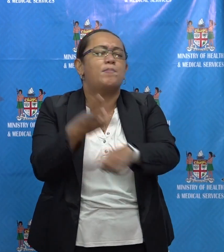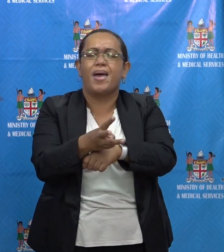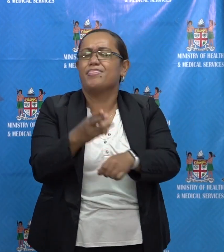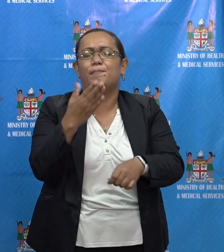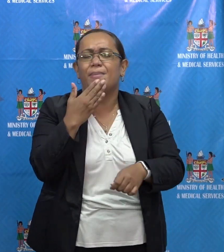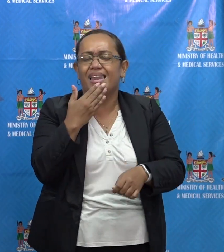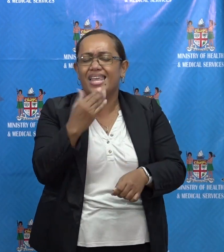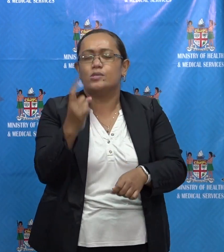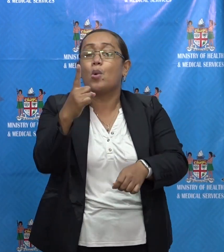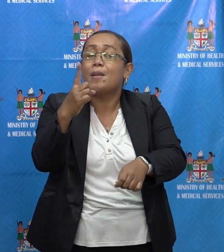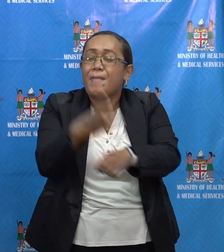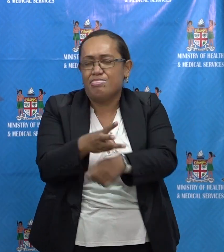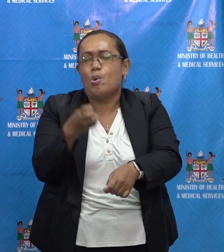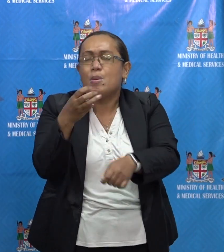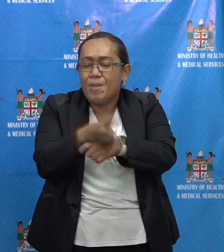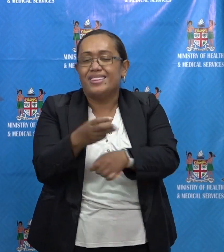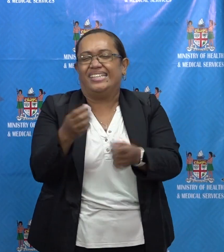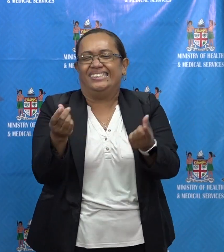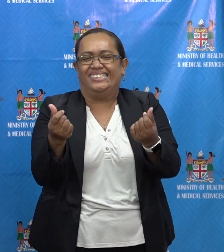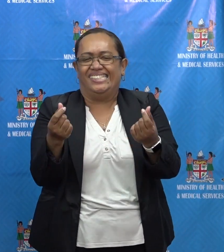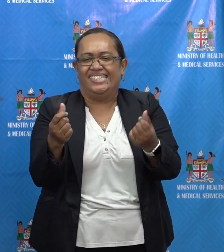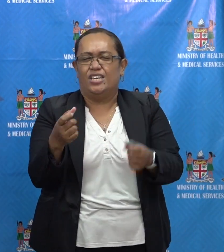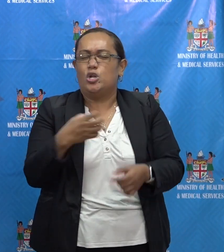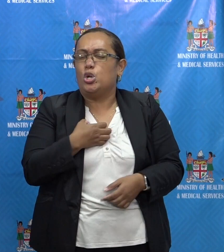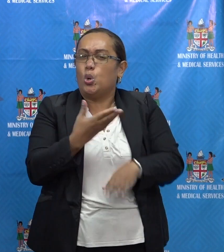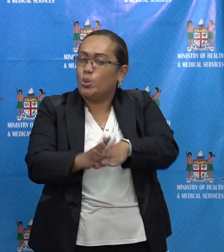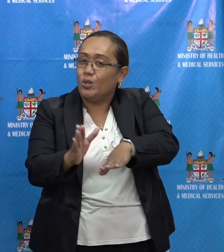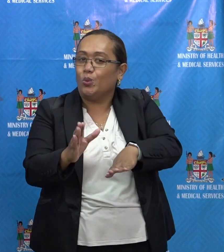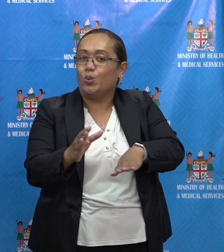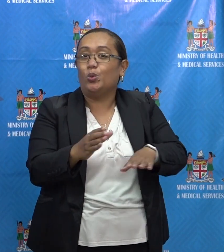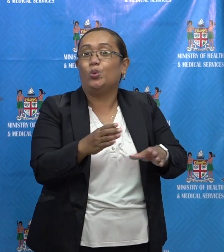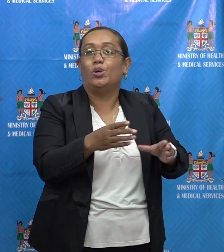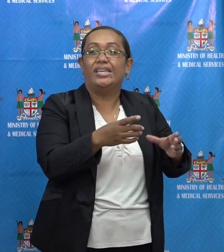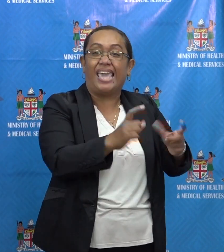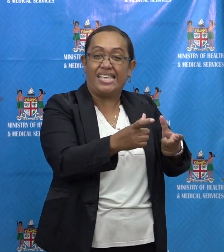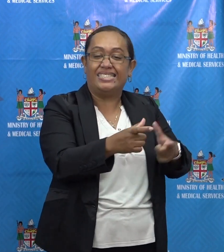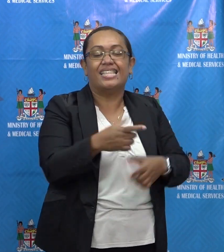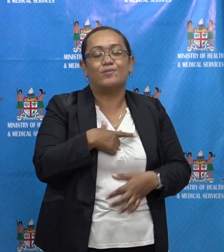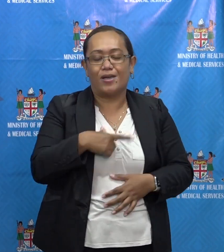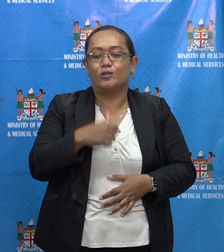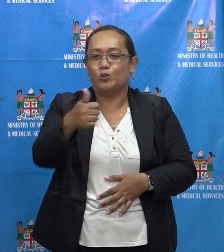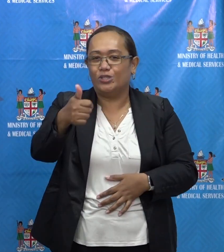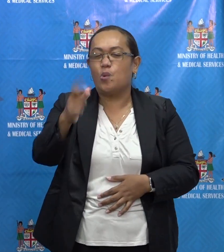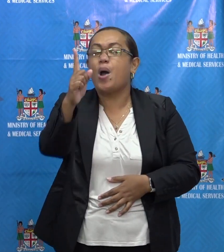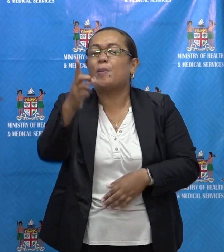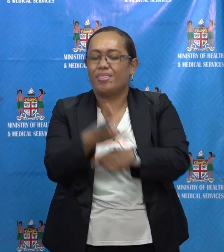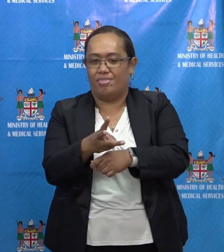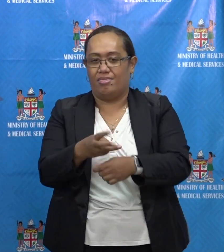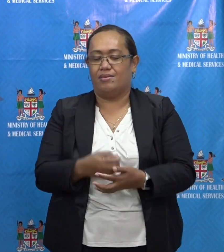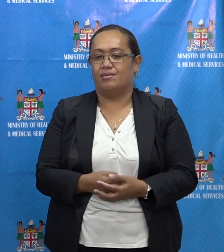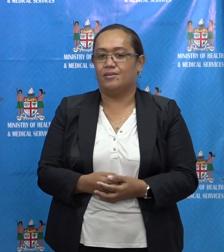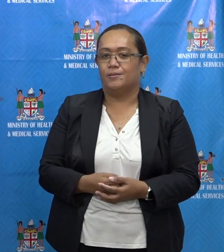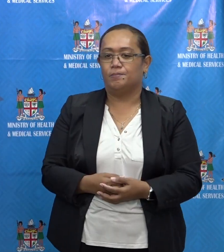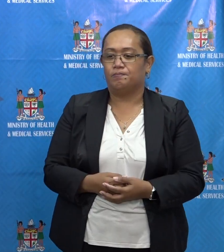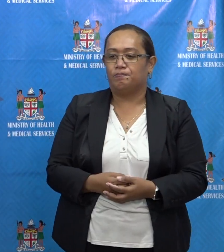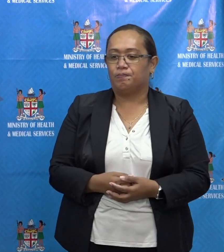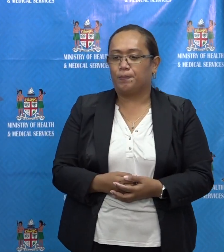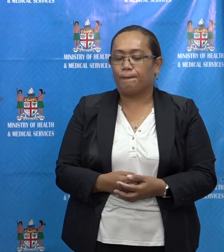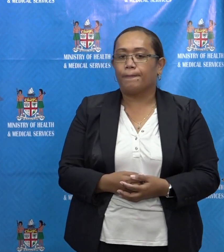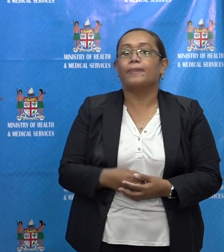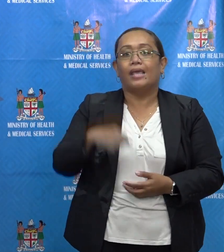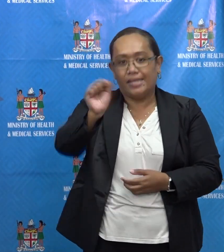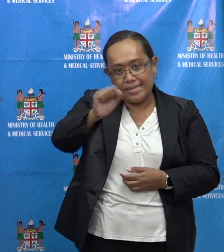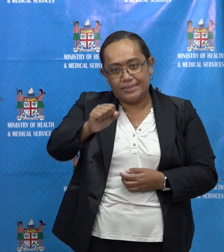cases. And then I'd feel comfortable. But I will have to defer to another group of